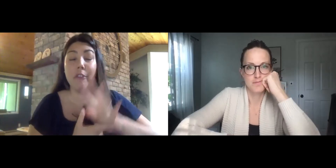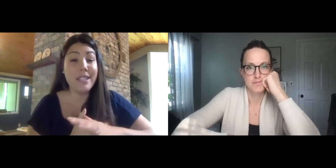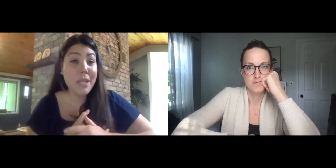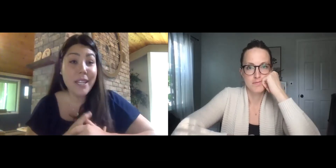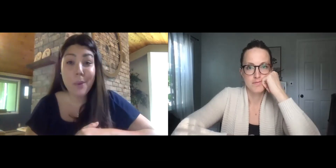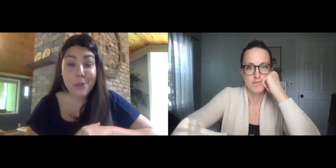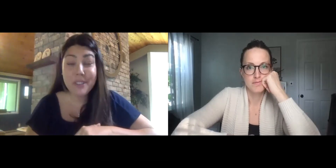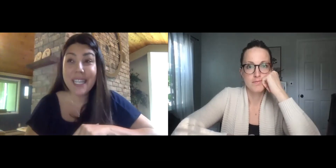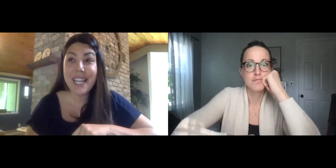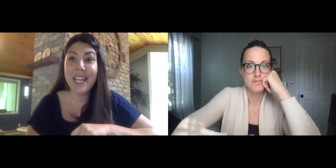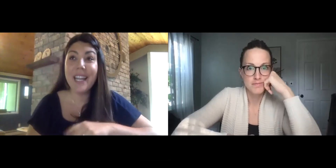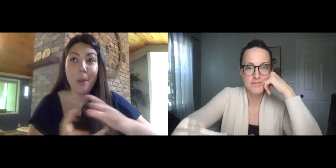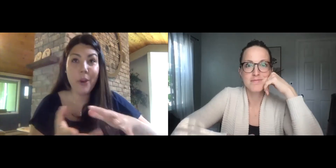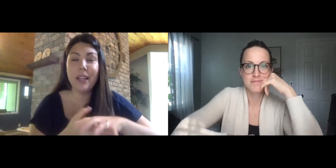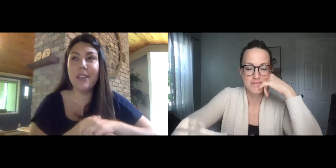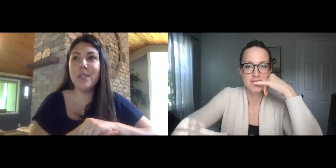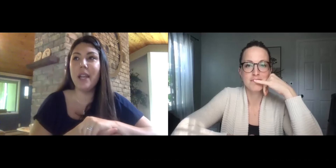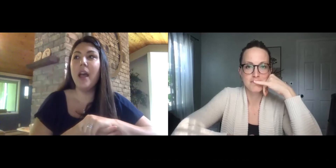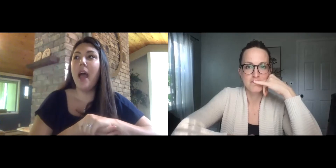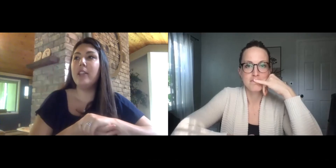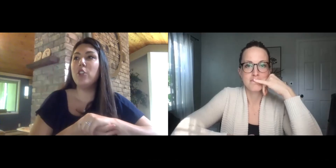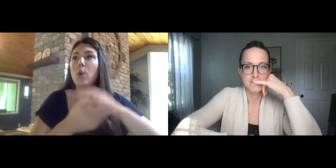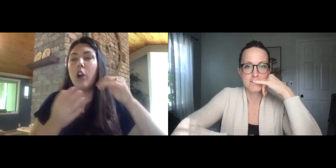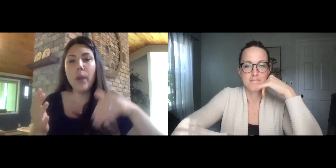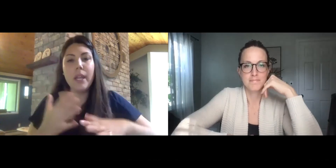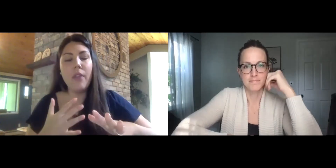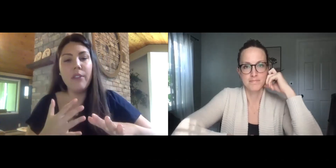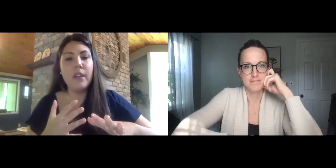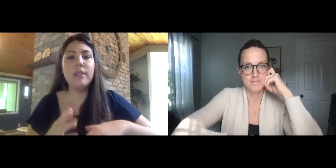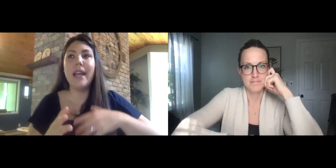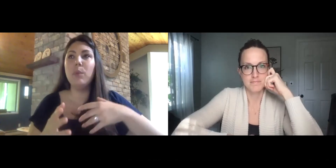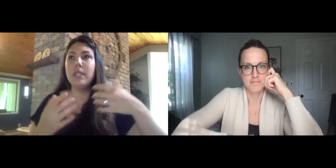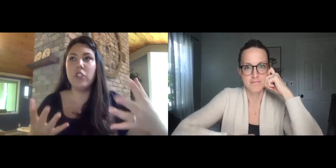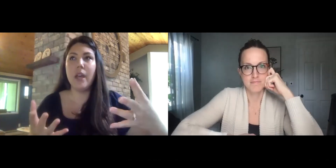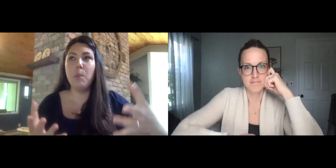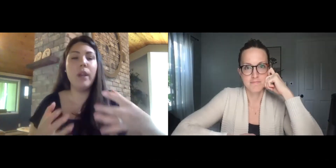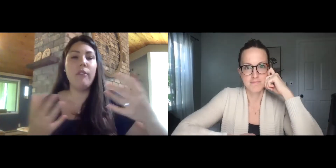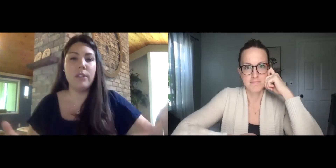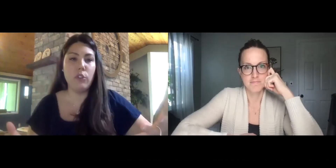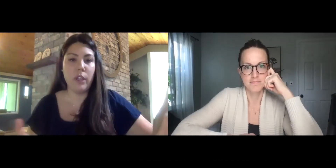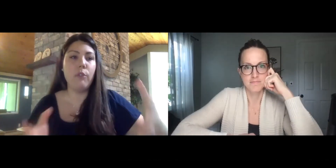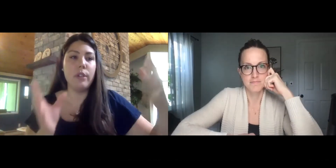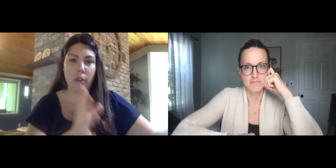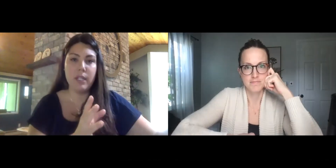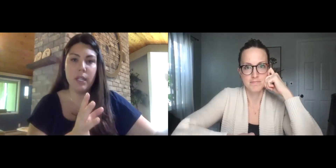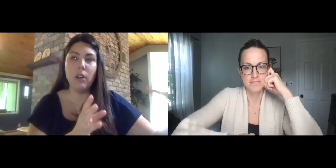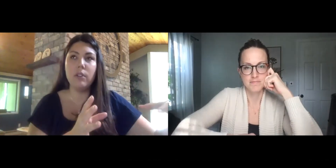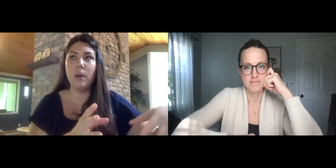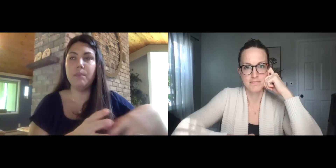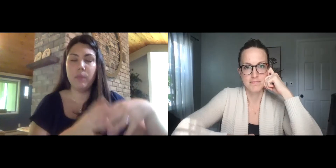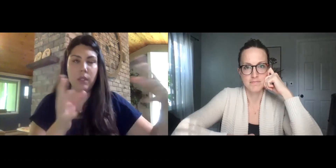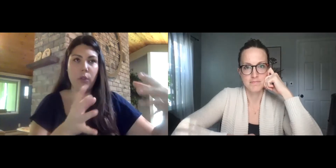taught Verizon Media, which was really exciting, Upwork, like you said. And so we'll go in on the field and we'll teach them whatever it is they're looking for as far as the